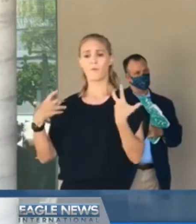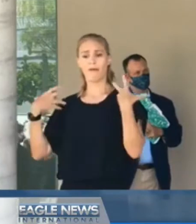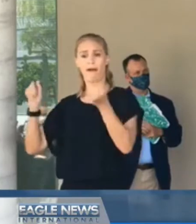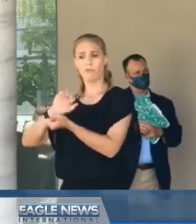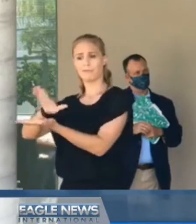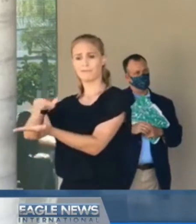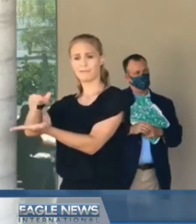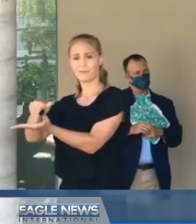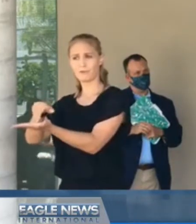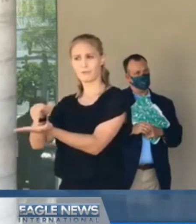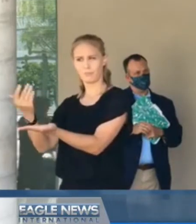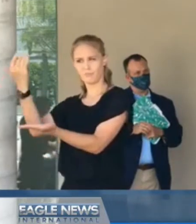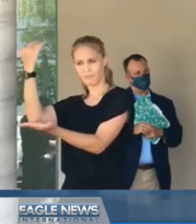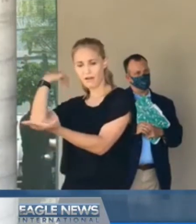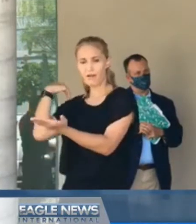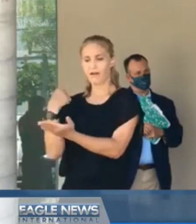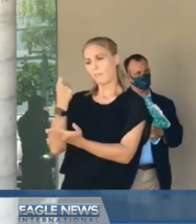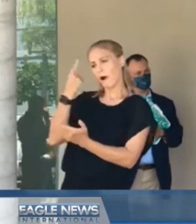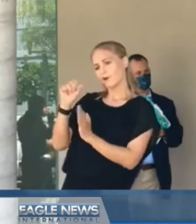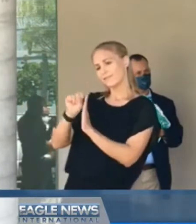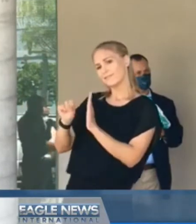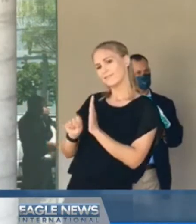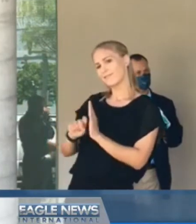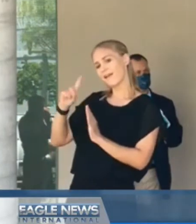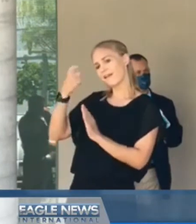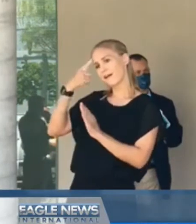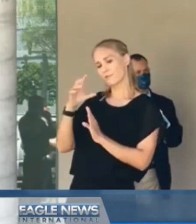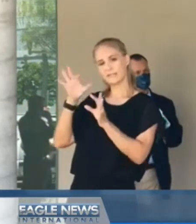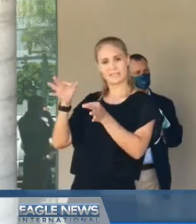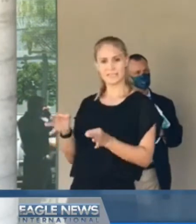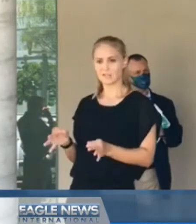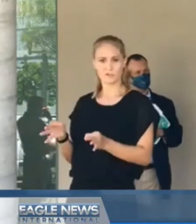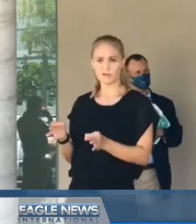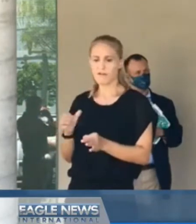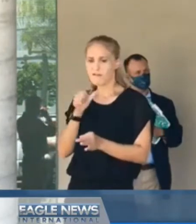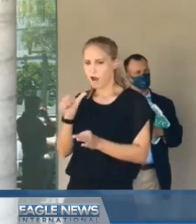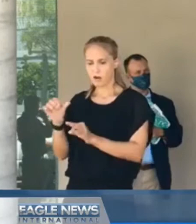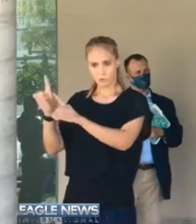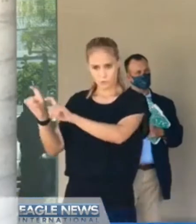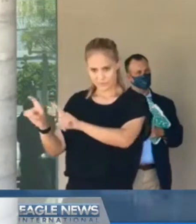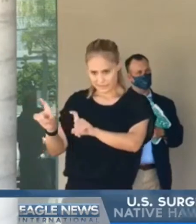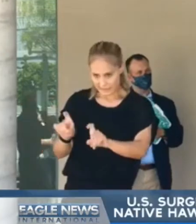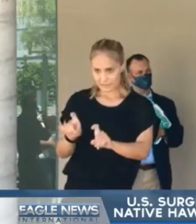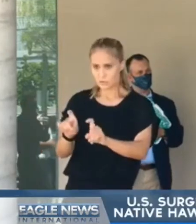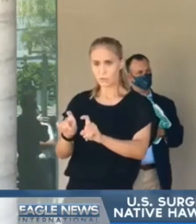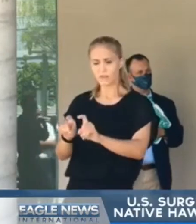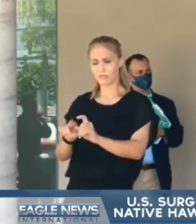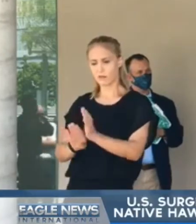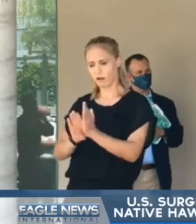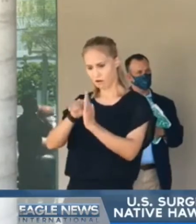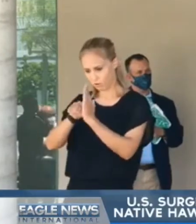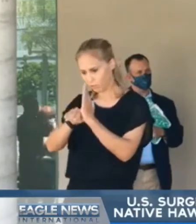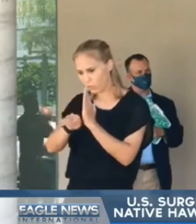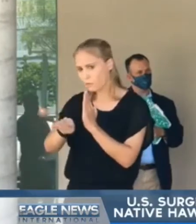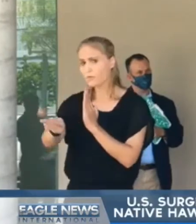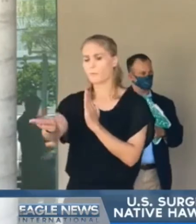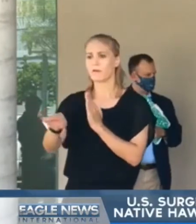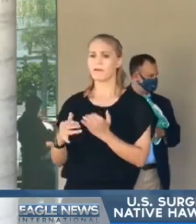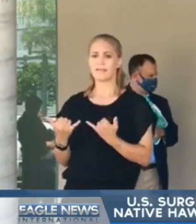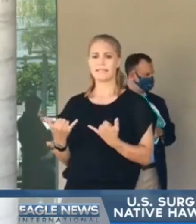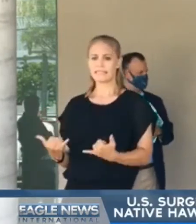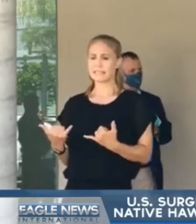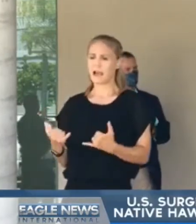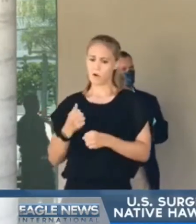know, the state government's decision not to test and trace while the curve is flat is now stressing our